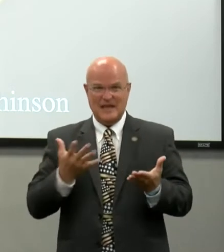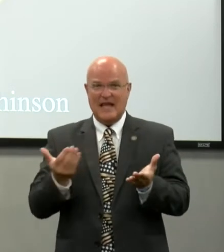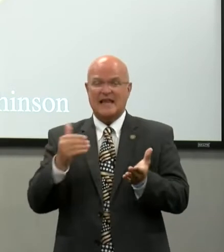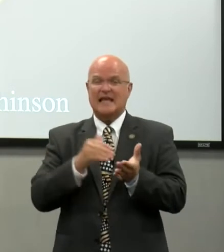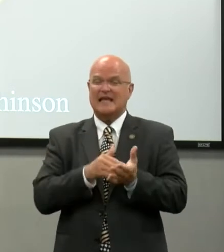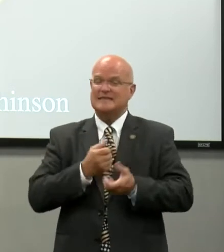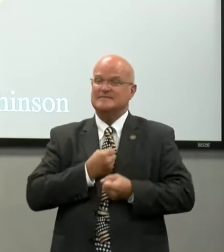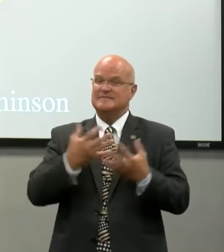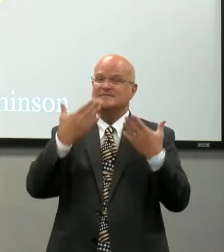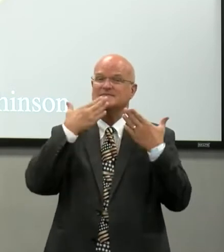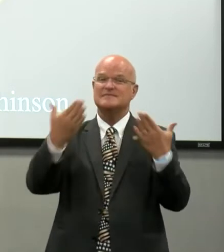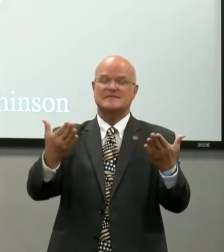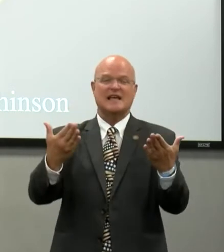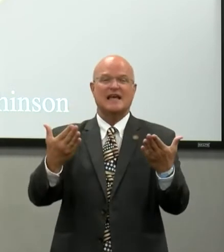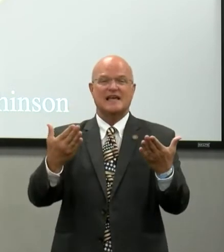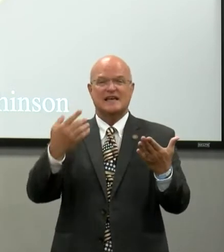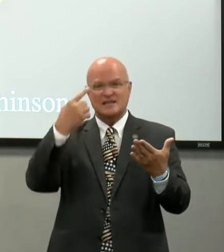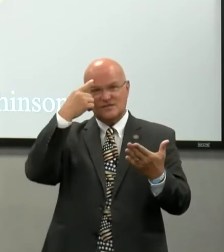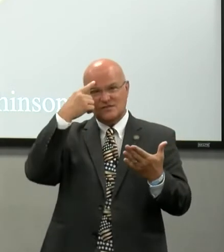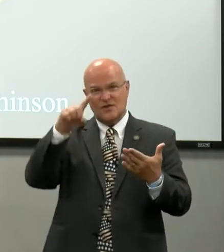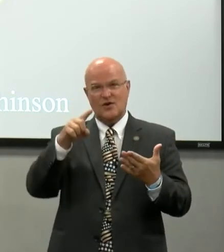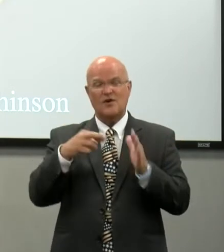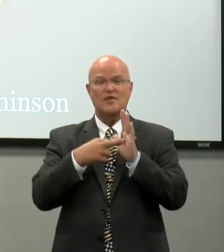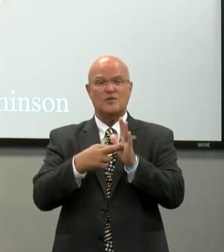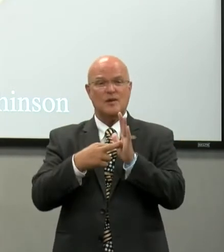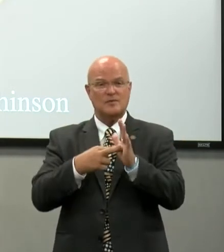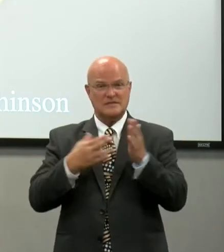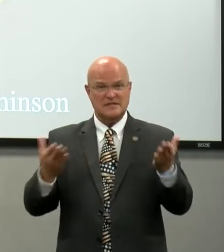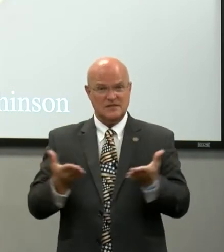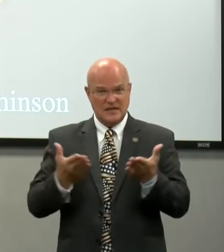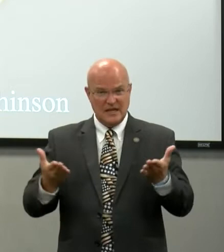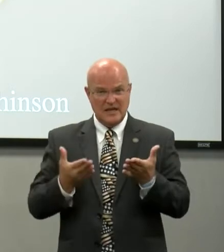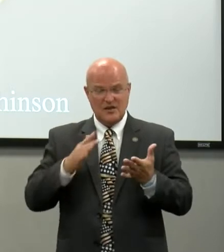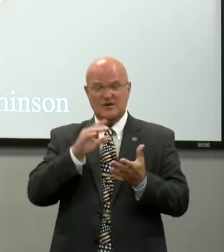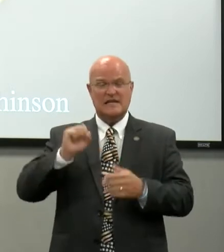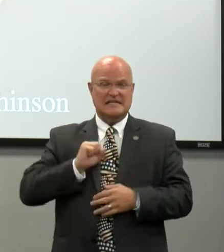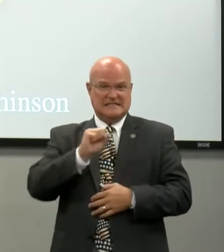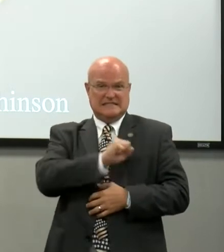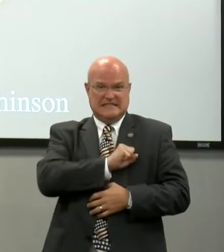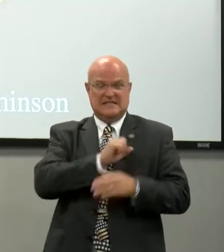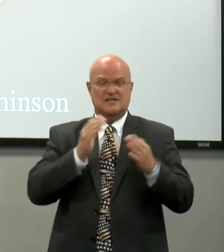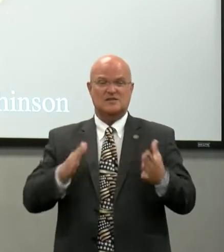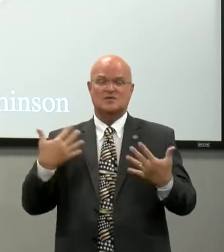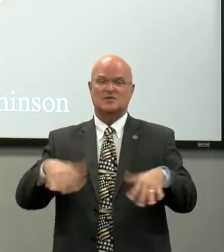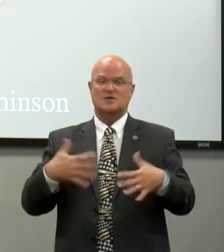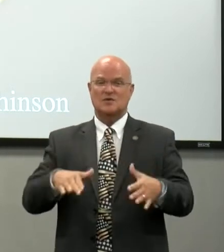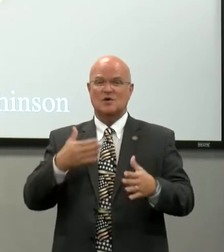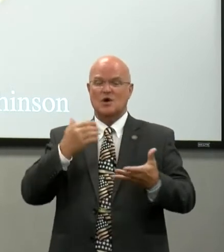again, let me express my thanks to the representatives that are here and senators that have been such a